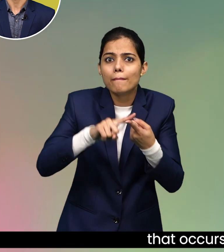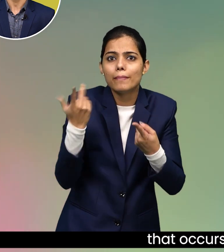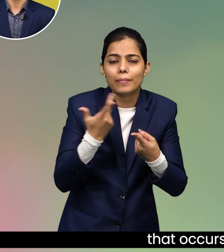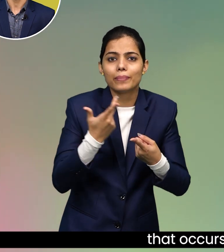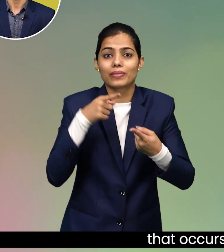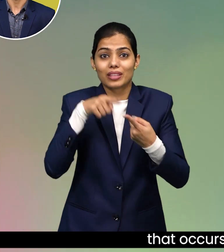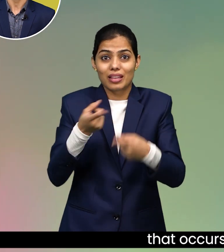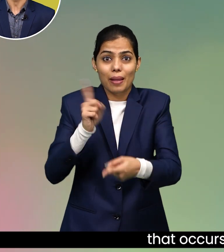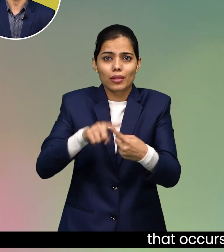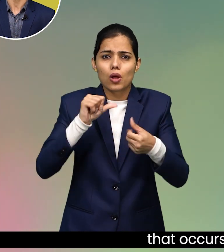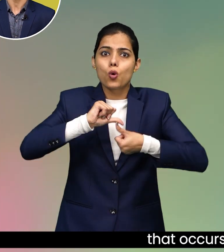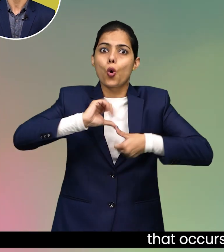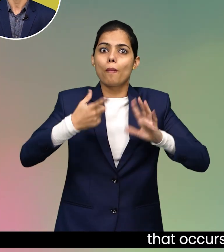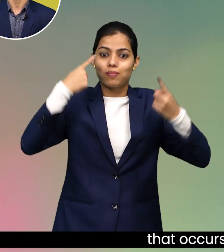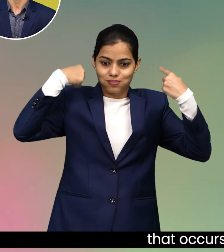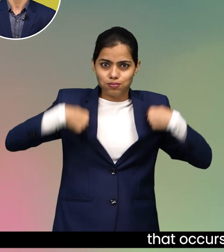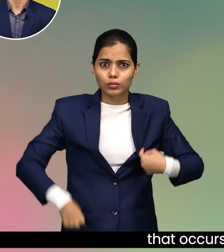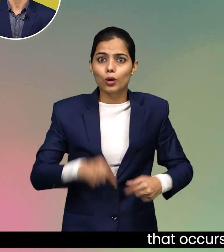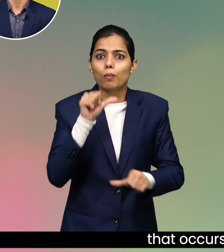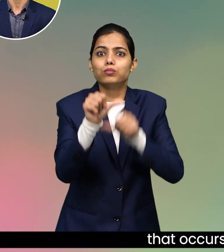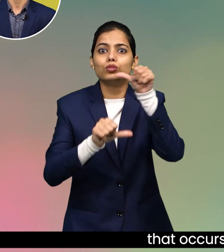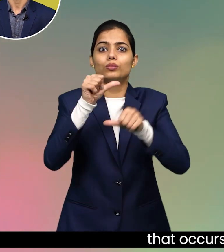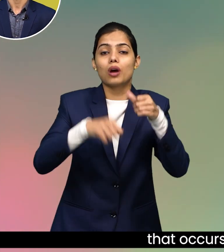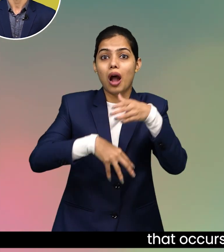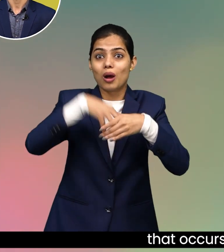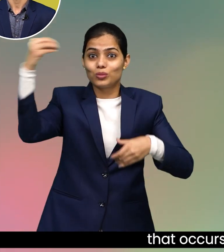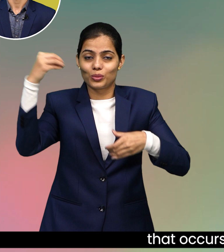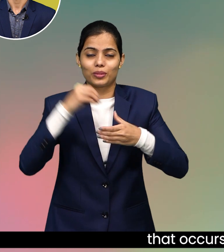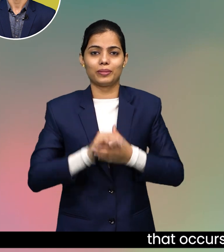that occurs automatically